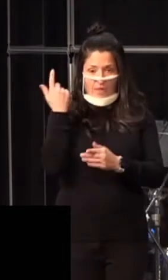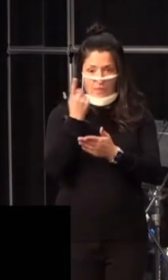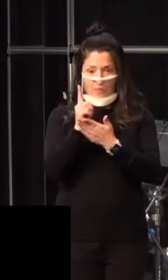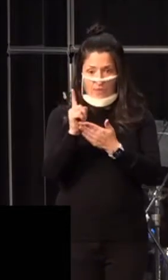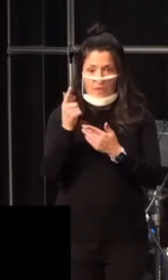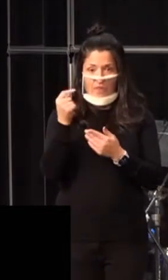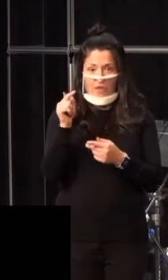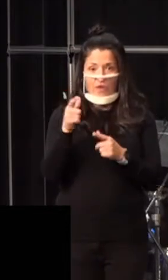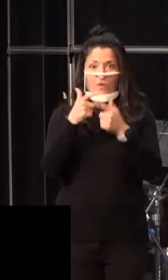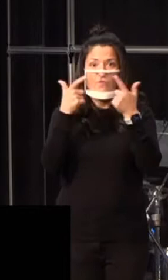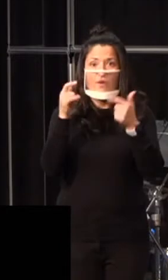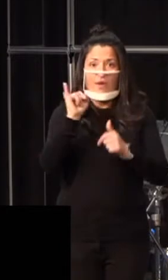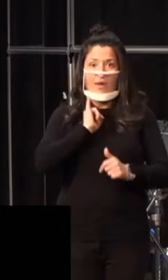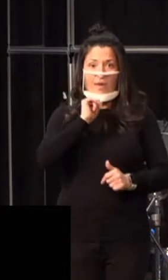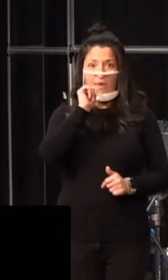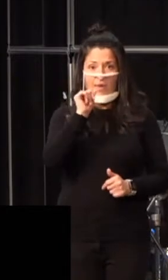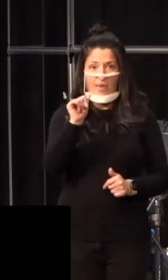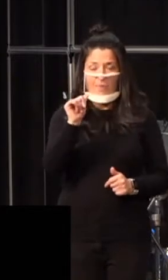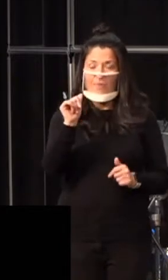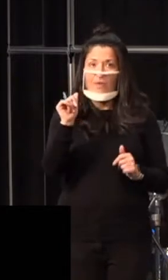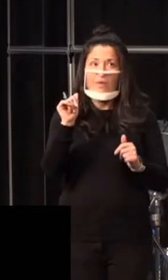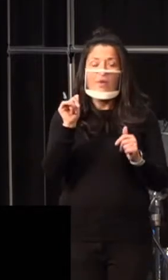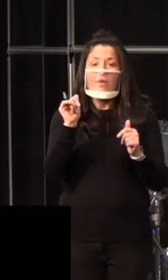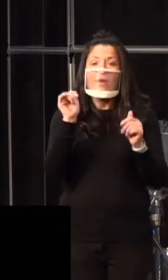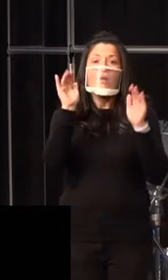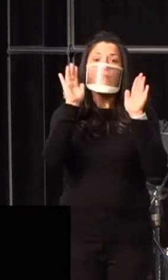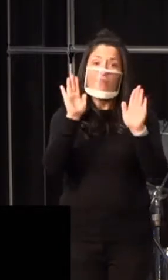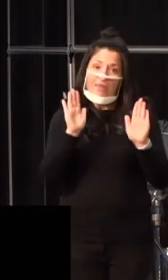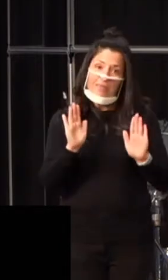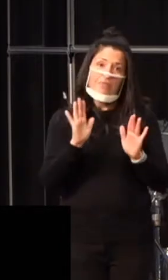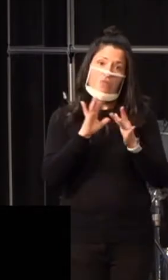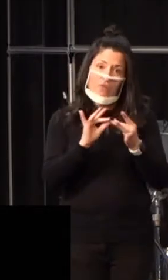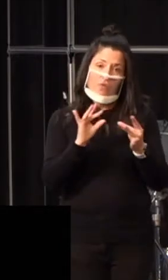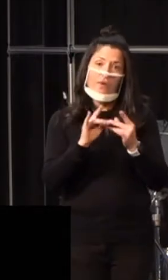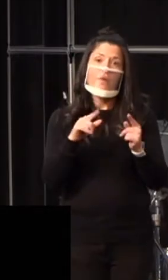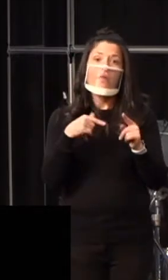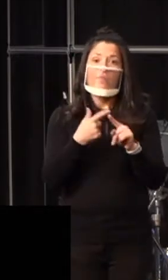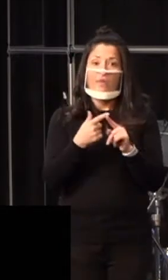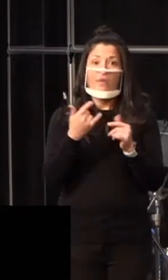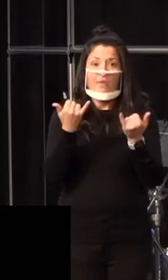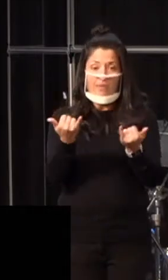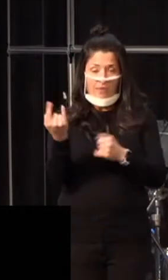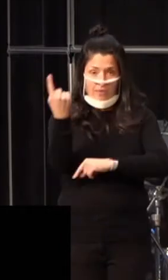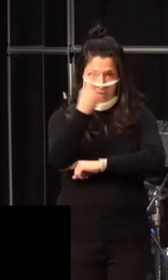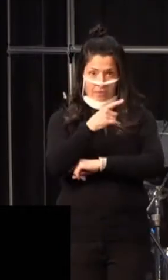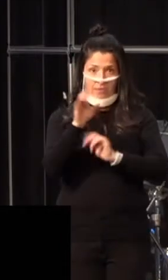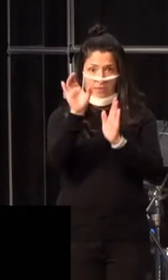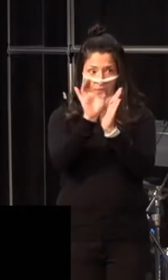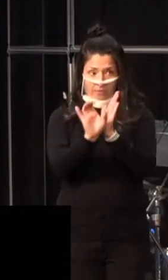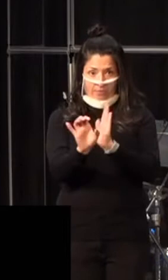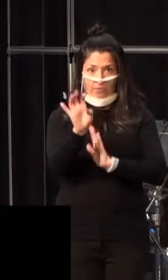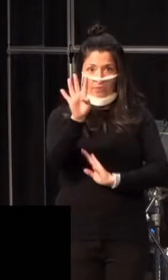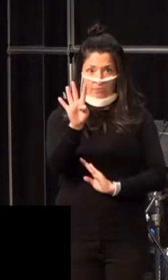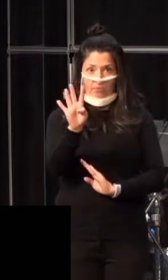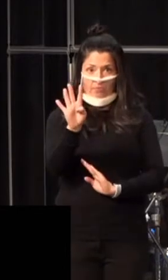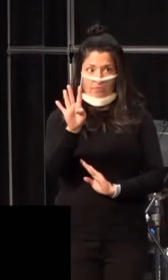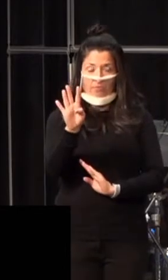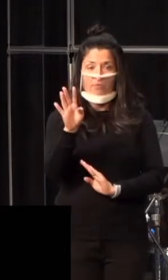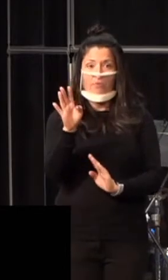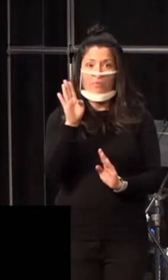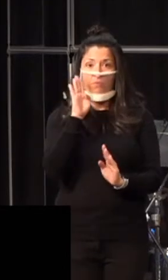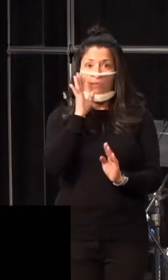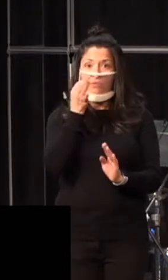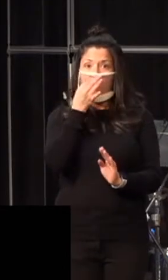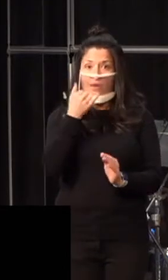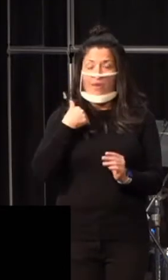An amazing passage. So that kind of catches up to chapter 3. Then we're going to be in 4 today, and we're moving towards this confrontation with